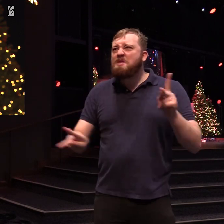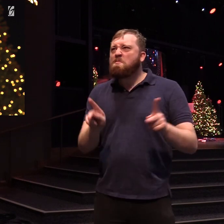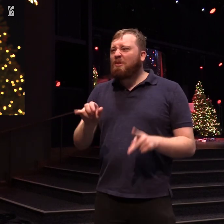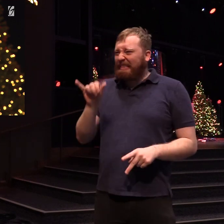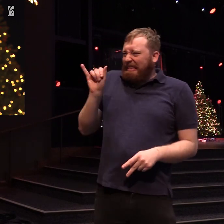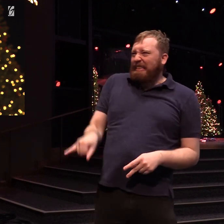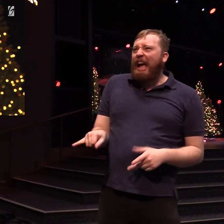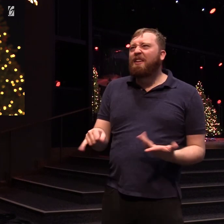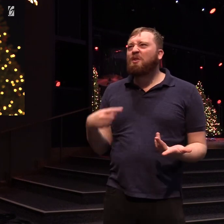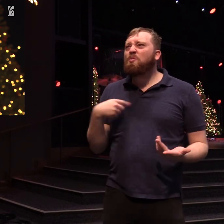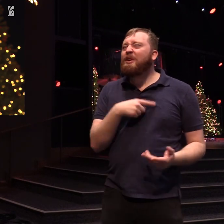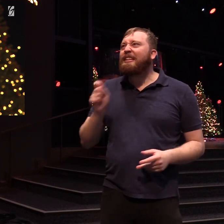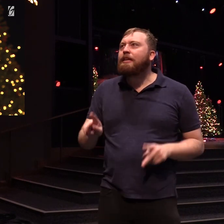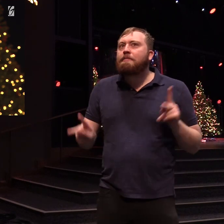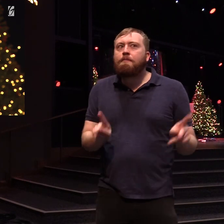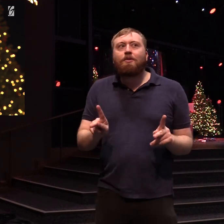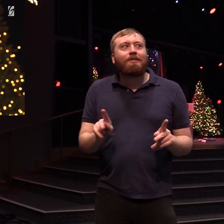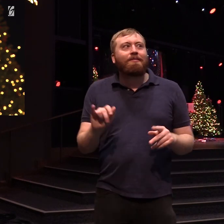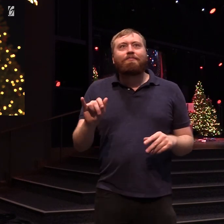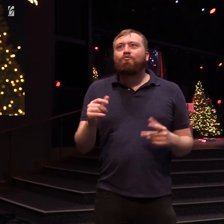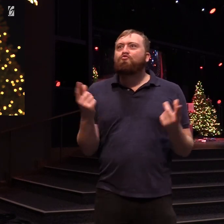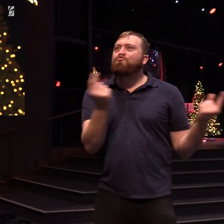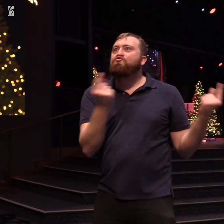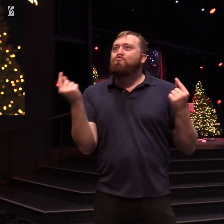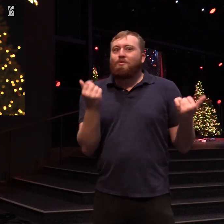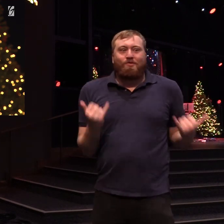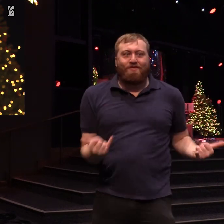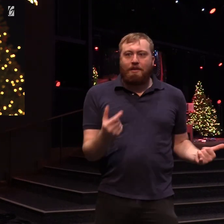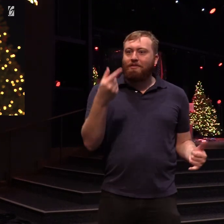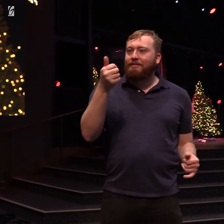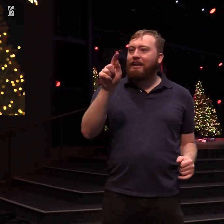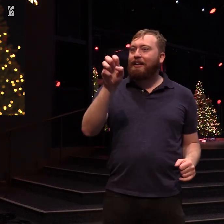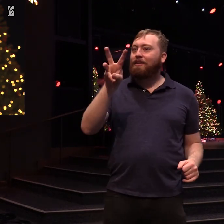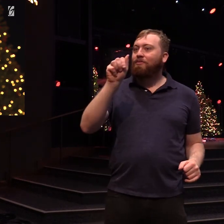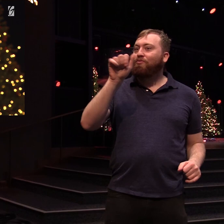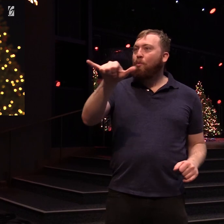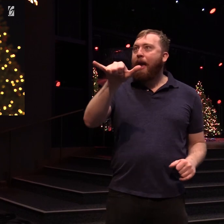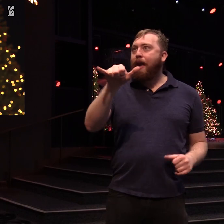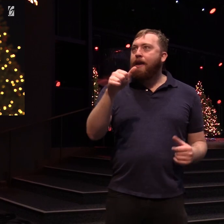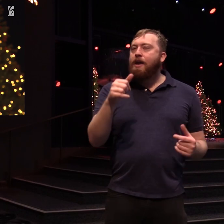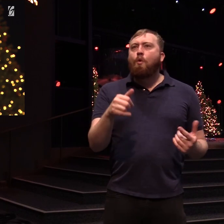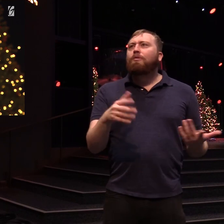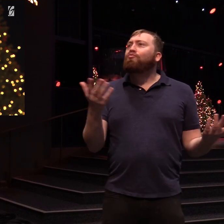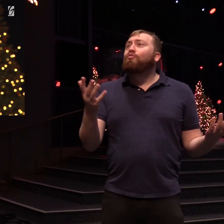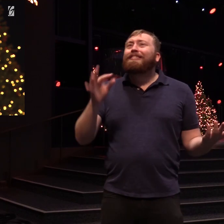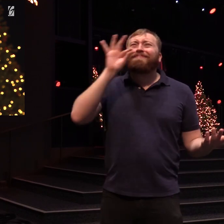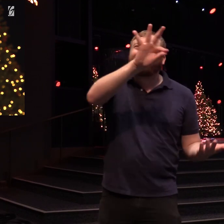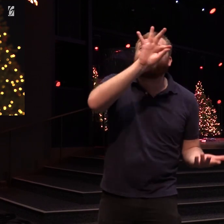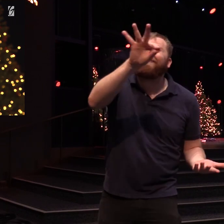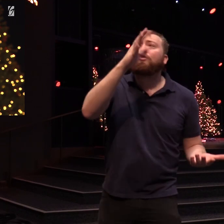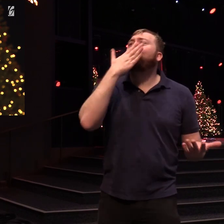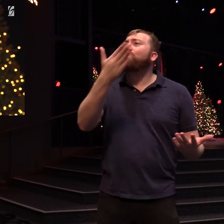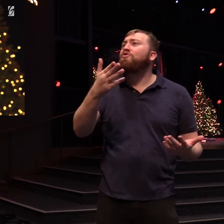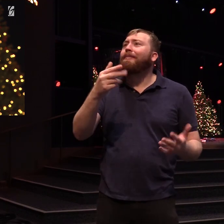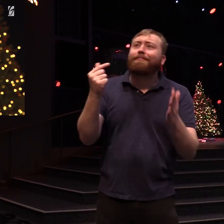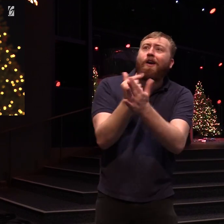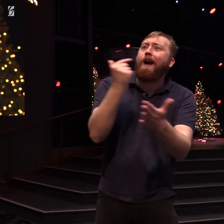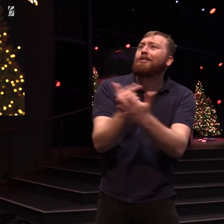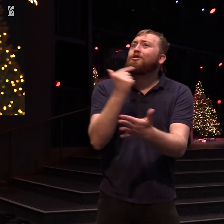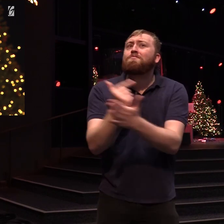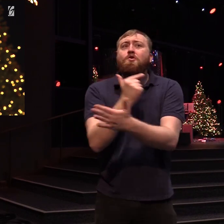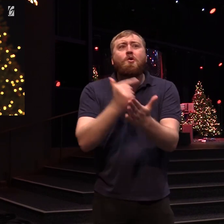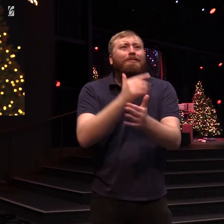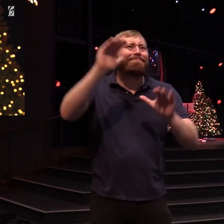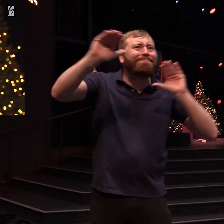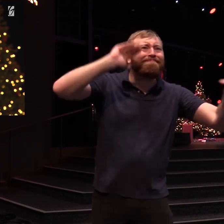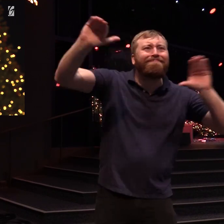need people to do what Gateway's doing right now, and that is getting the good news out to as many people as possible,